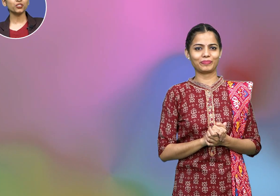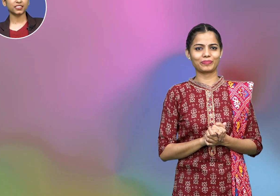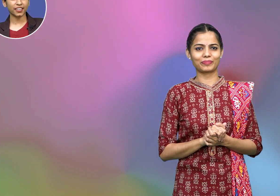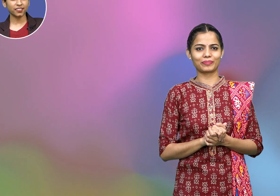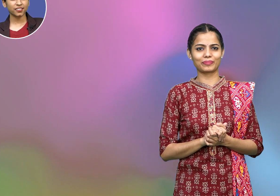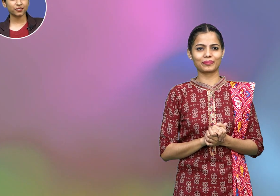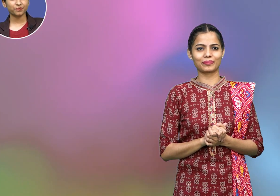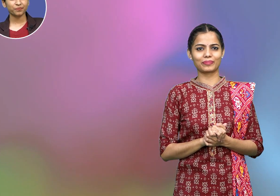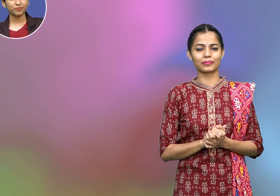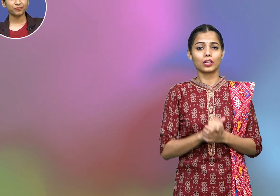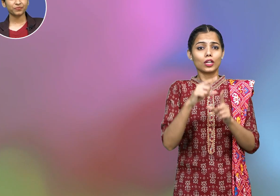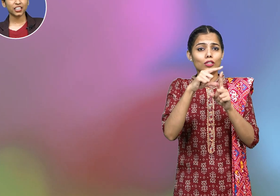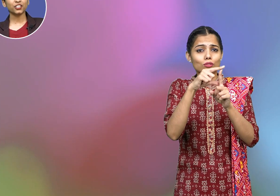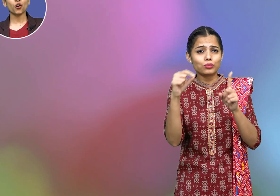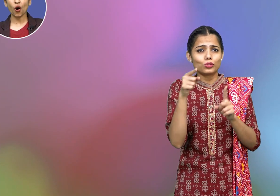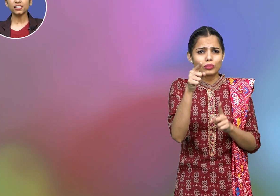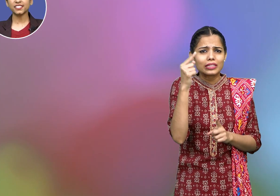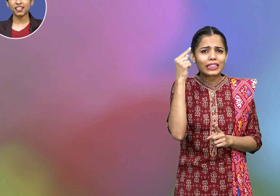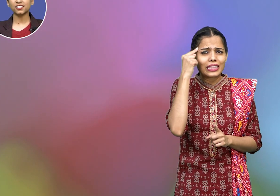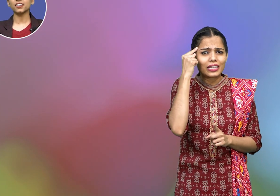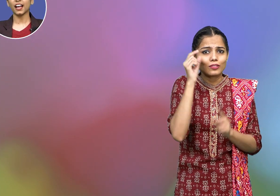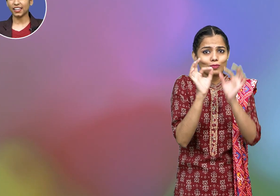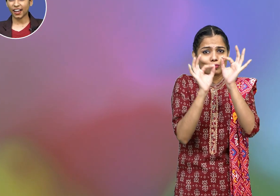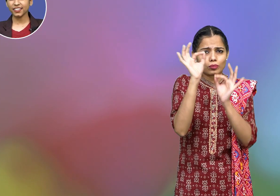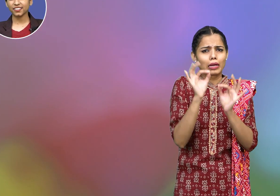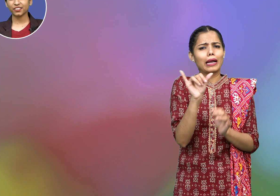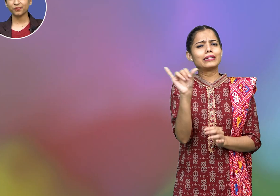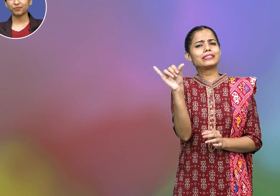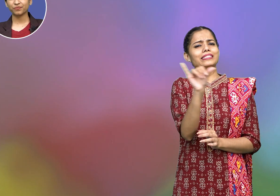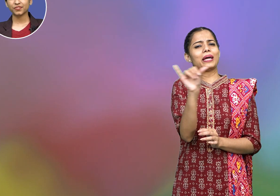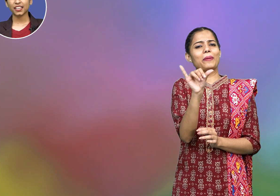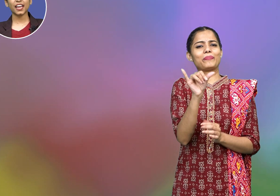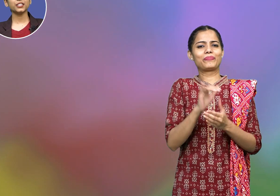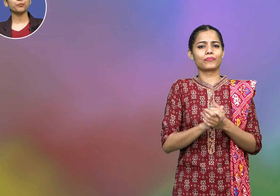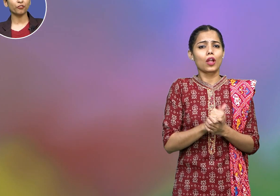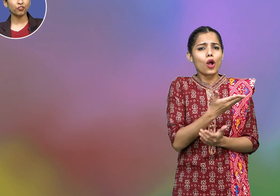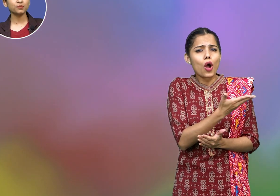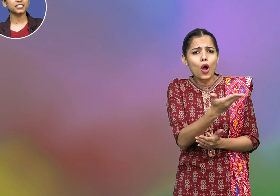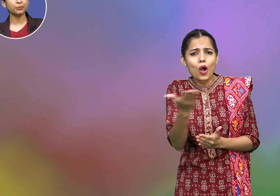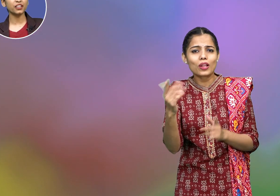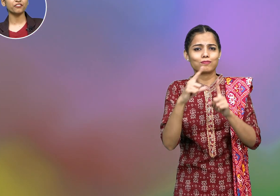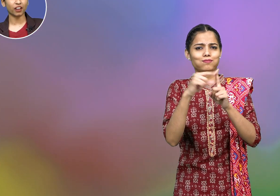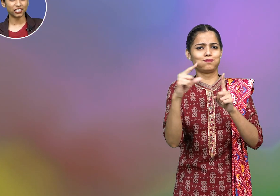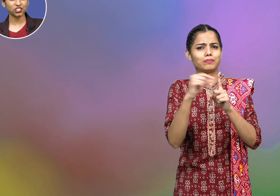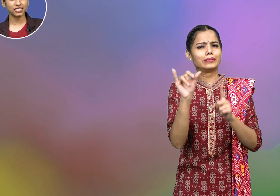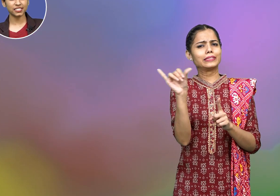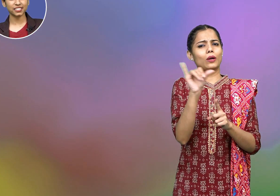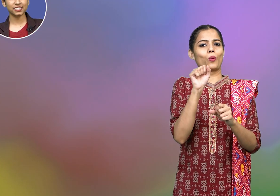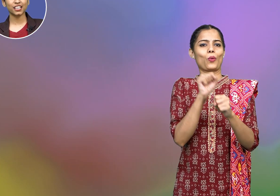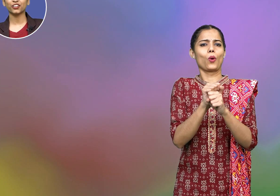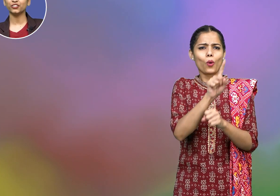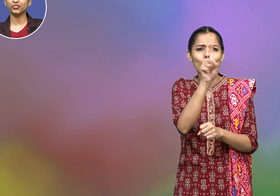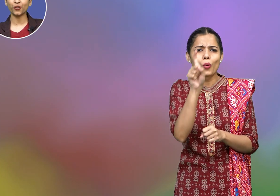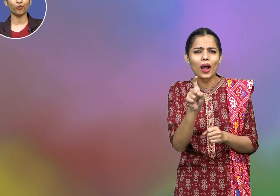Do you think that all cells look alike and they perform similar